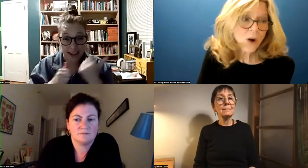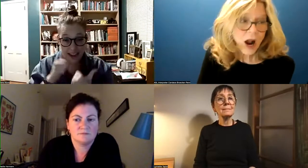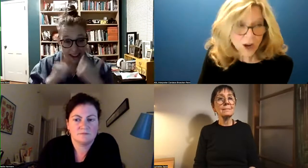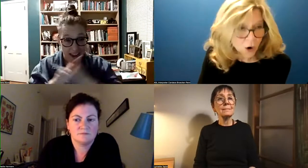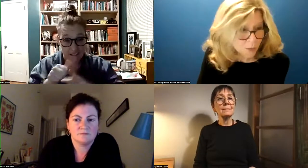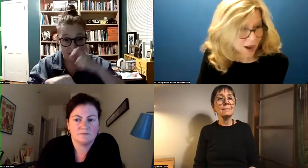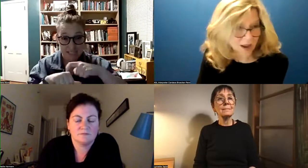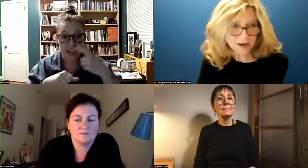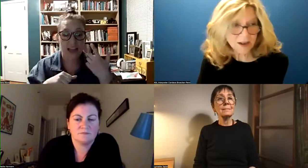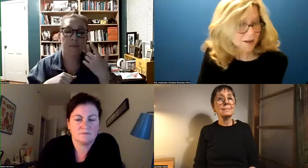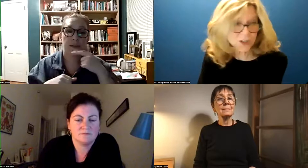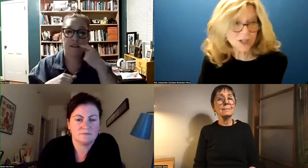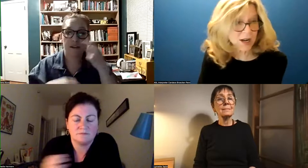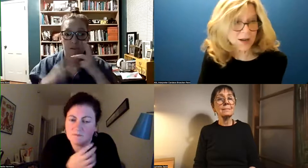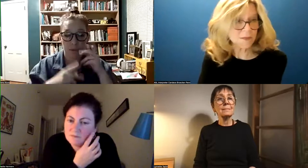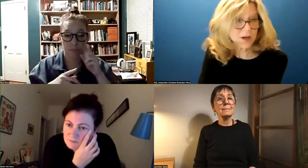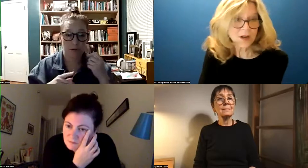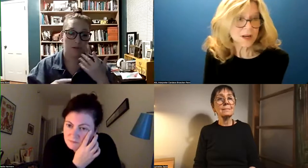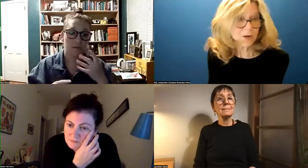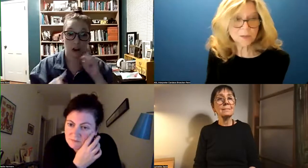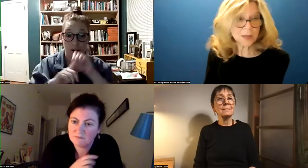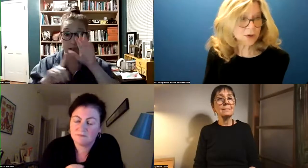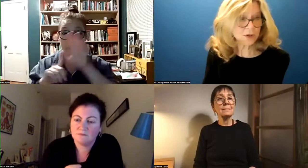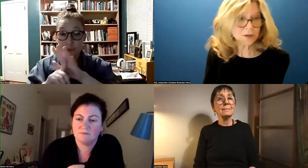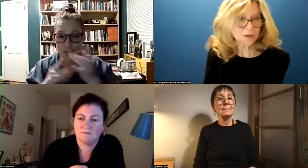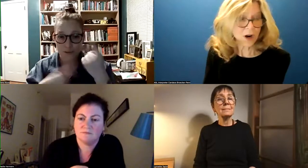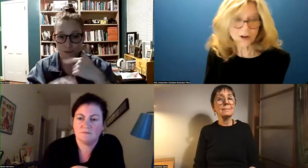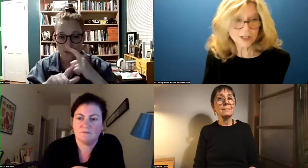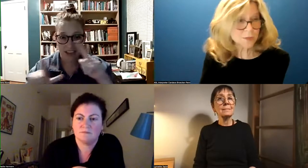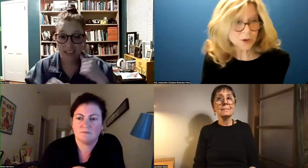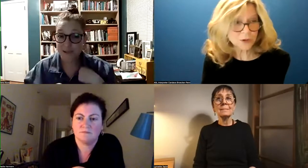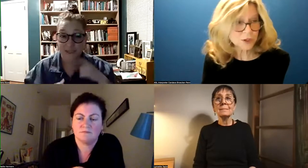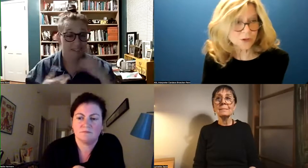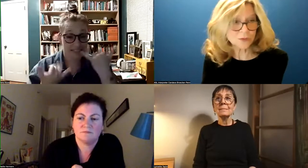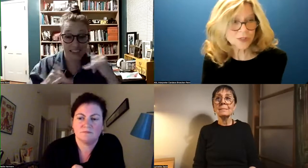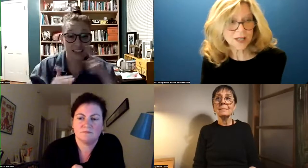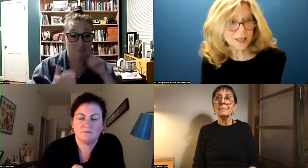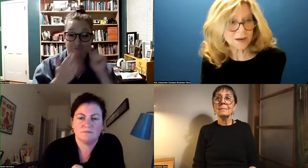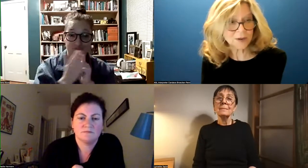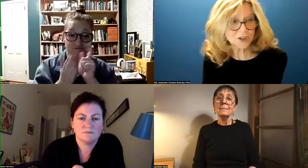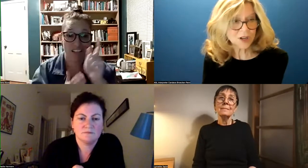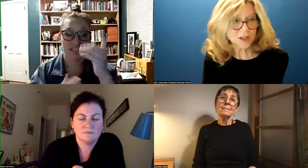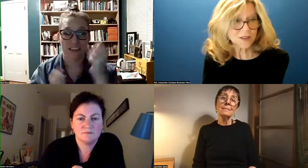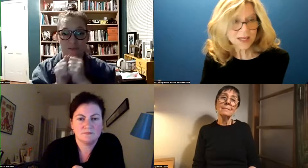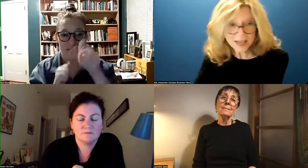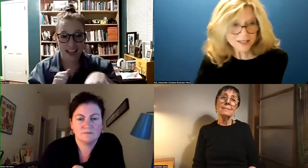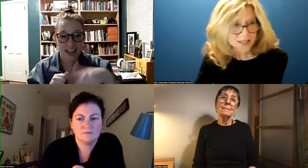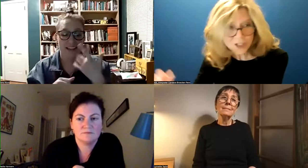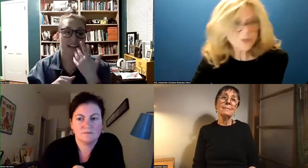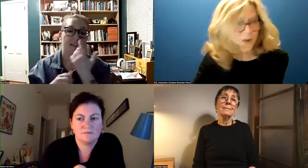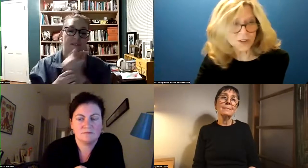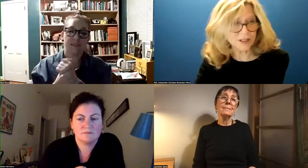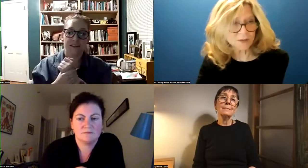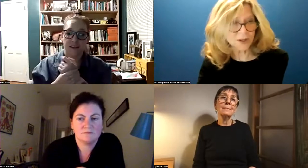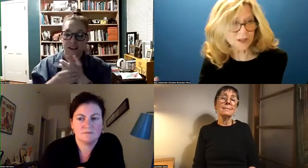So I hope that every time hearing people are exposed to sign language, that yes, they